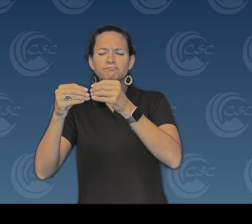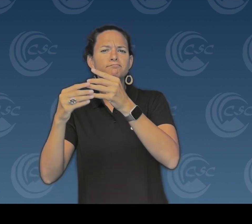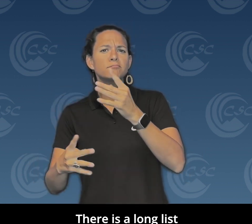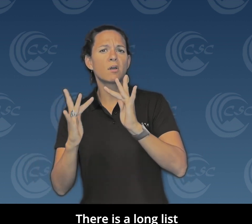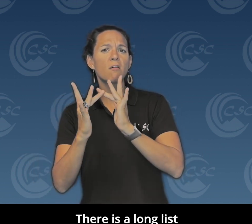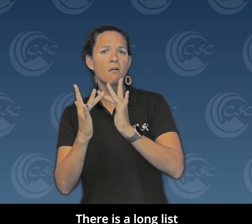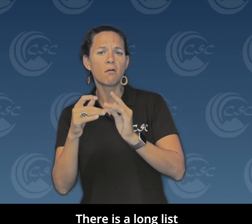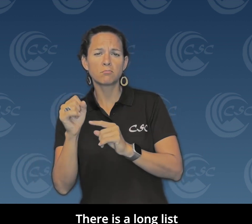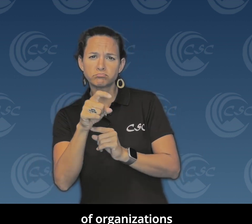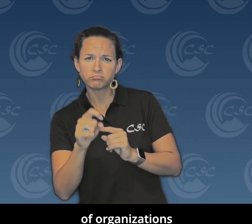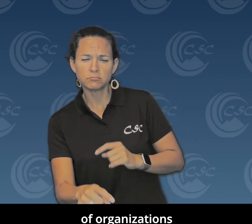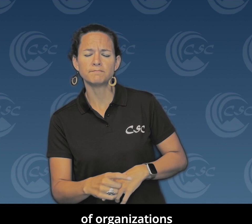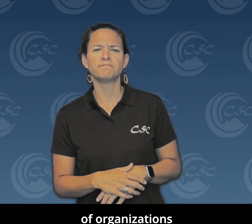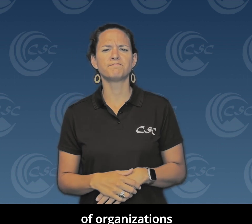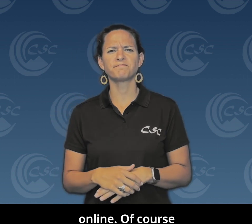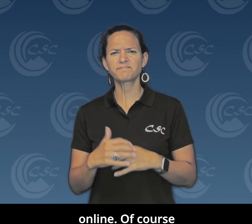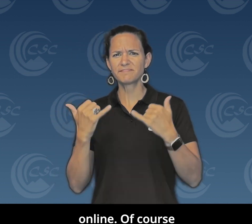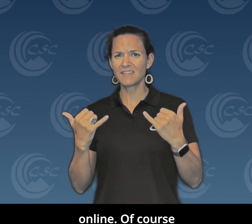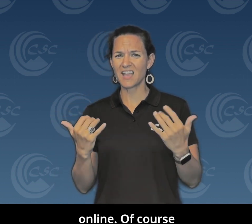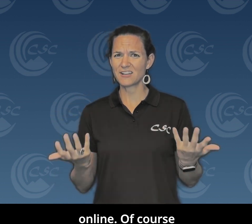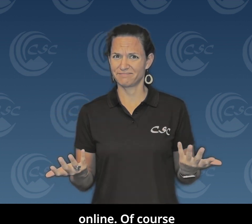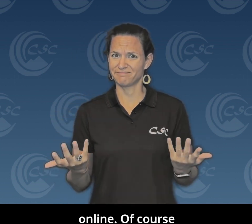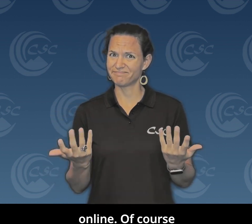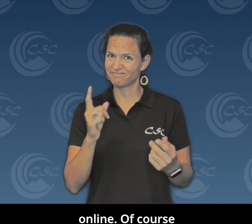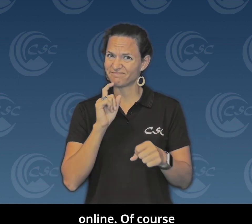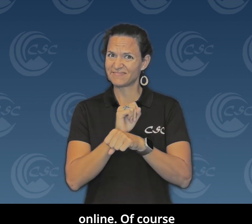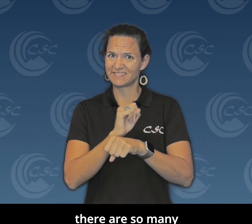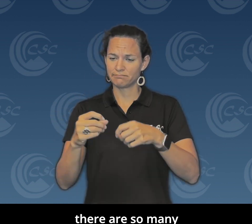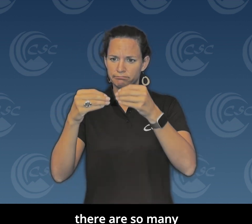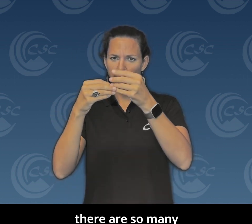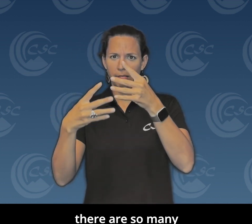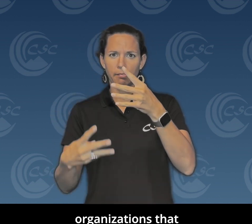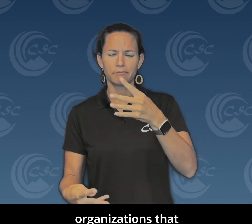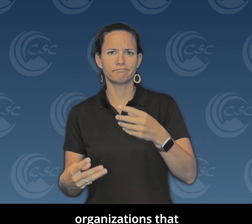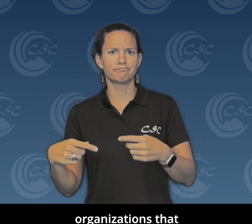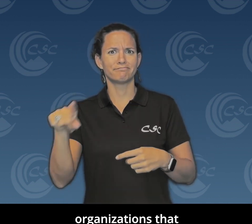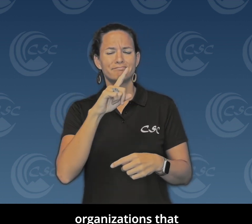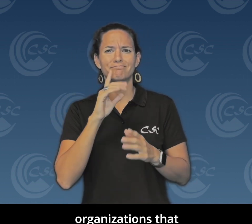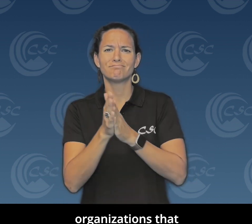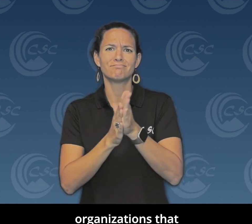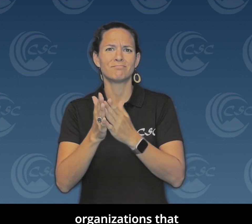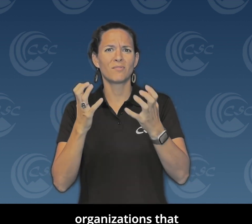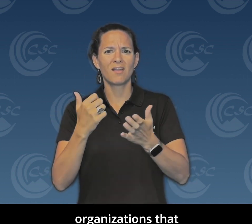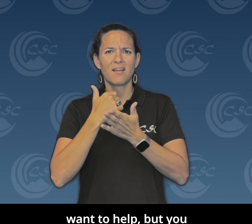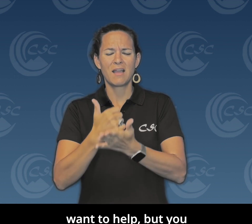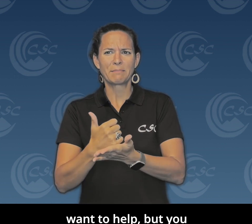There is a long list of organizations online. Of course, there are so many organizations that want to